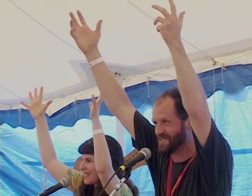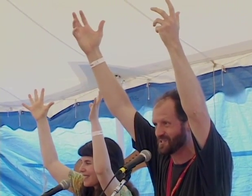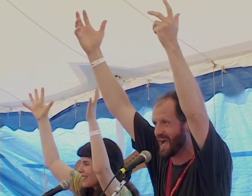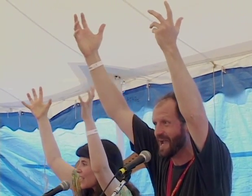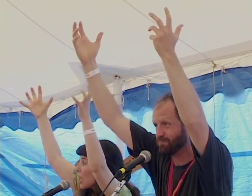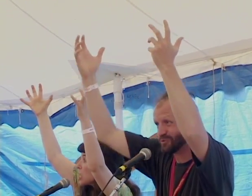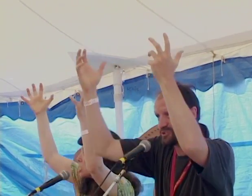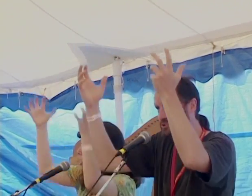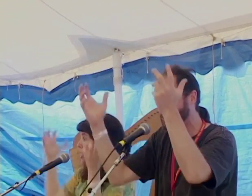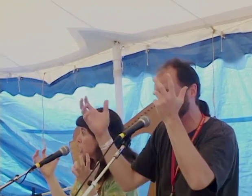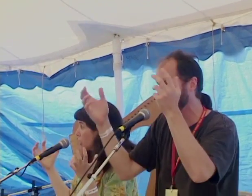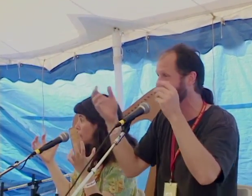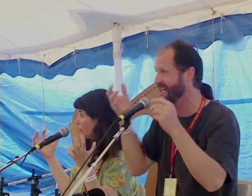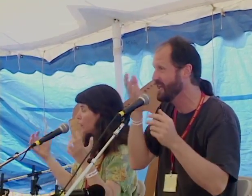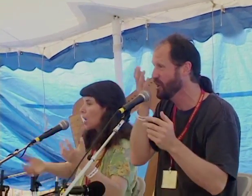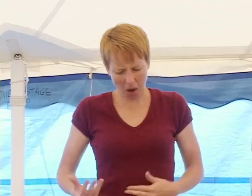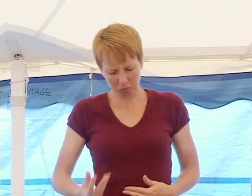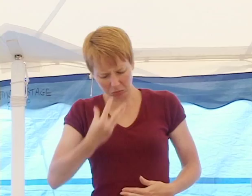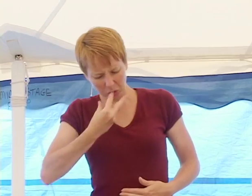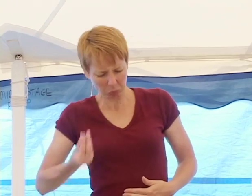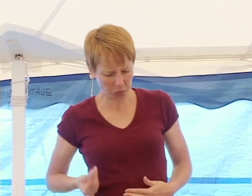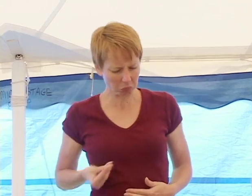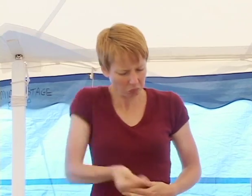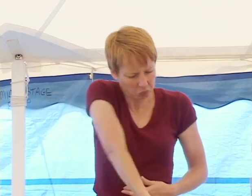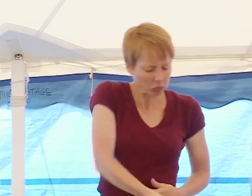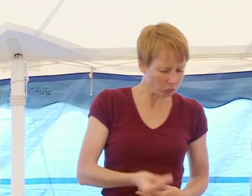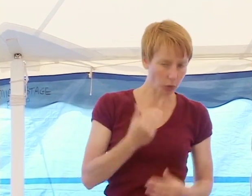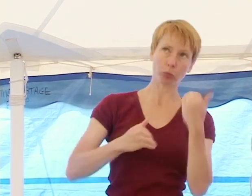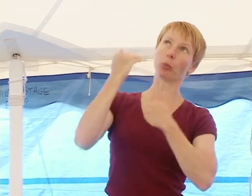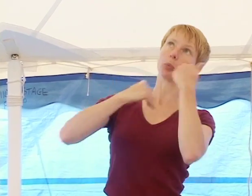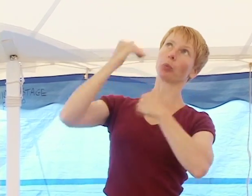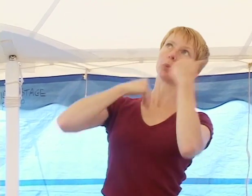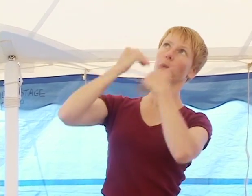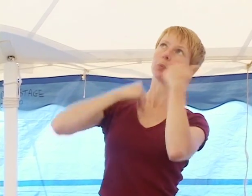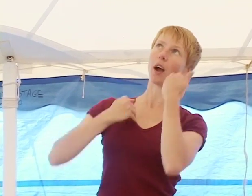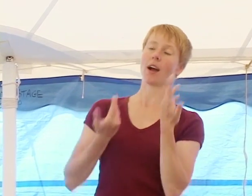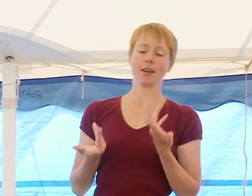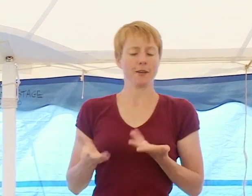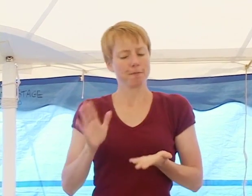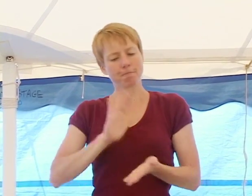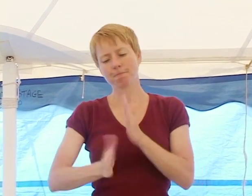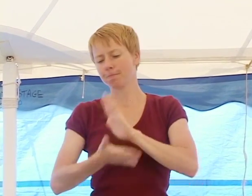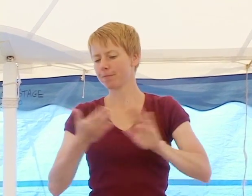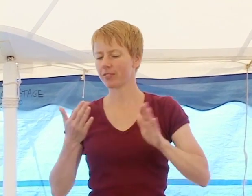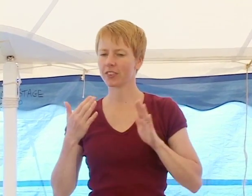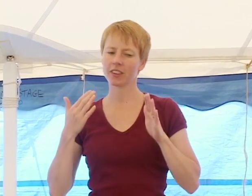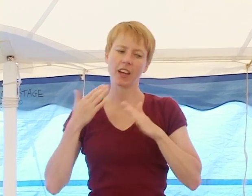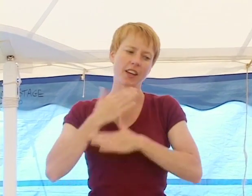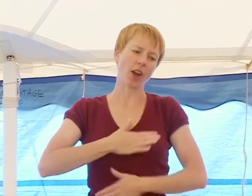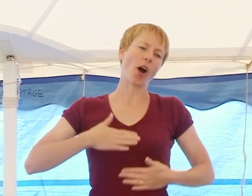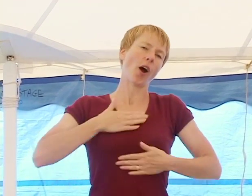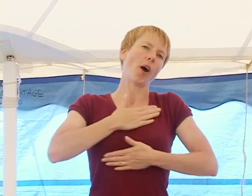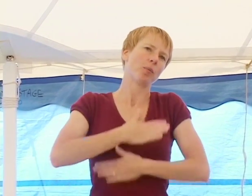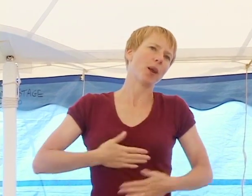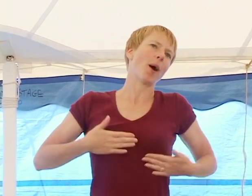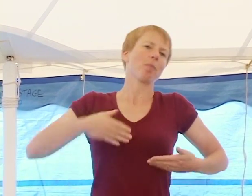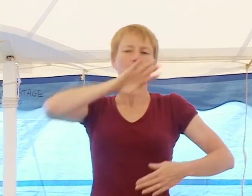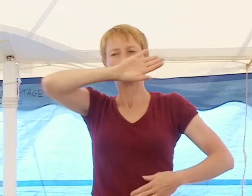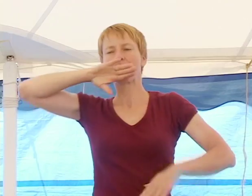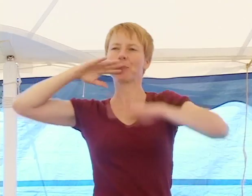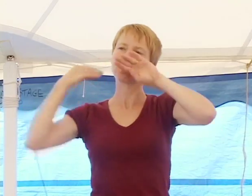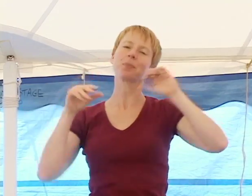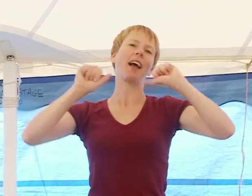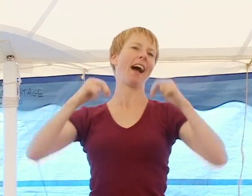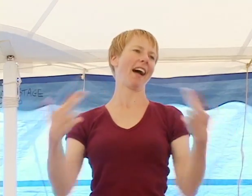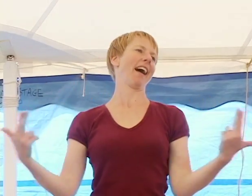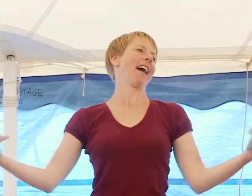pull down a piece of sky, eat it, and when they were done, yum, yum, yum, ah, they felt really good, and